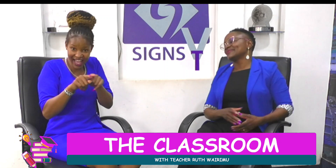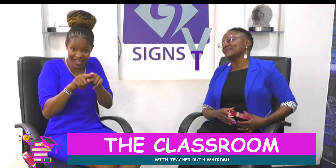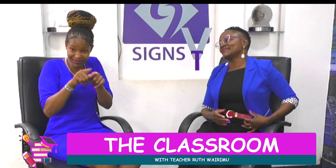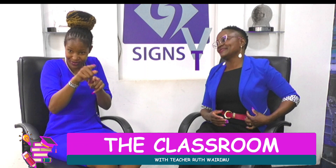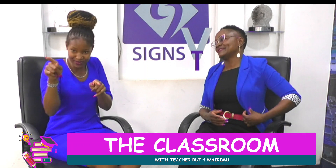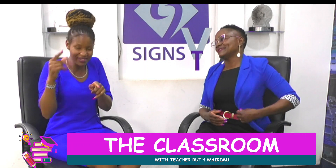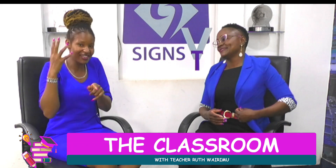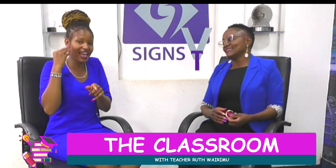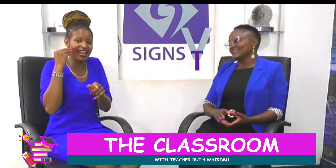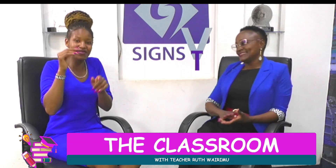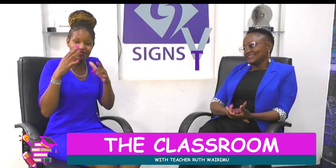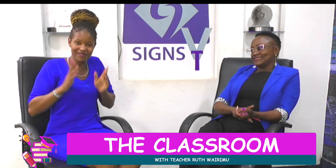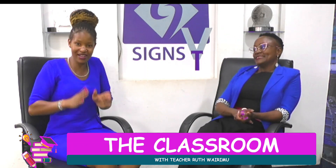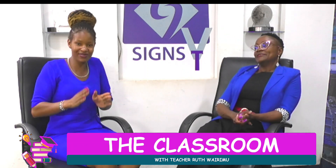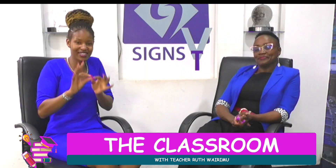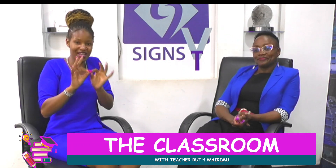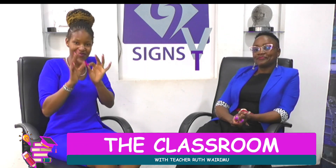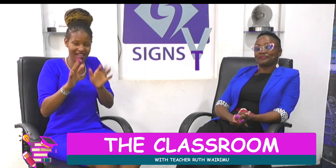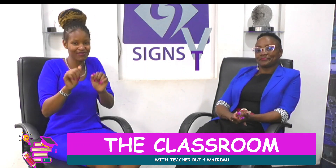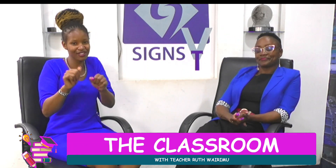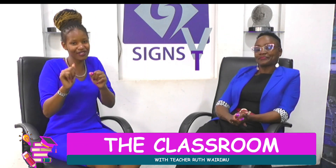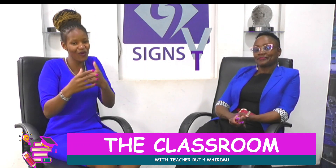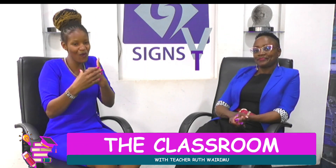bit step that you've taken.